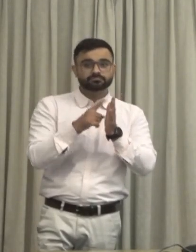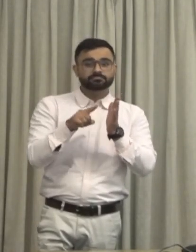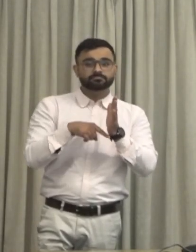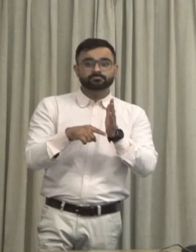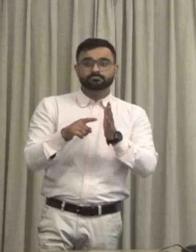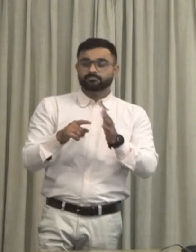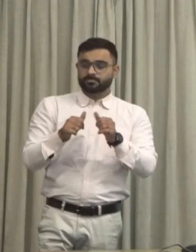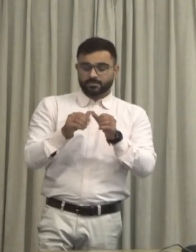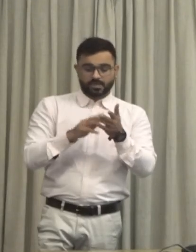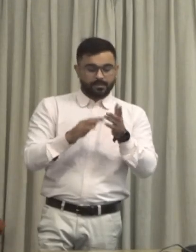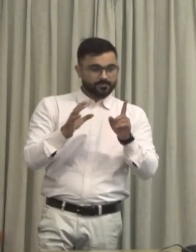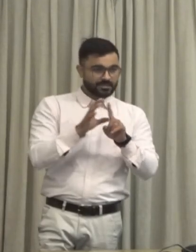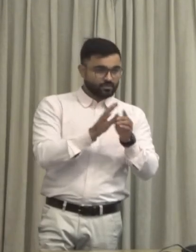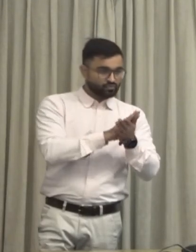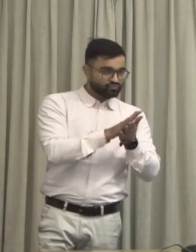have an AMD,